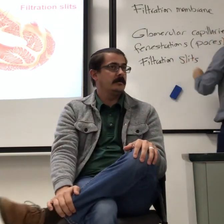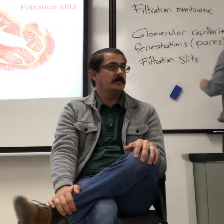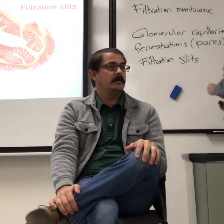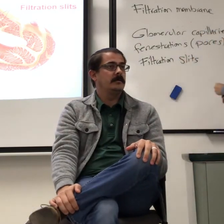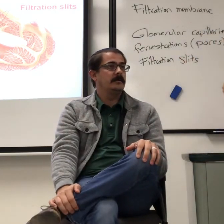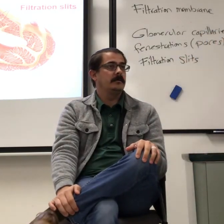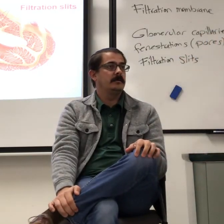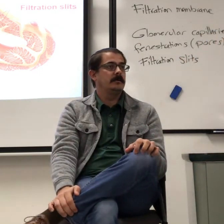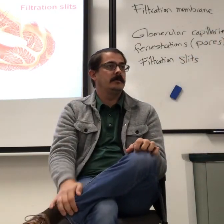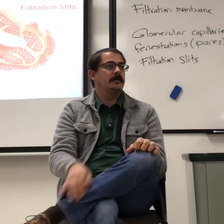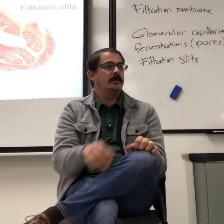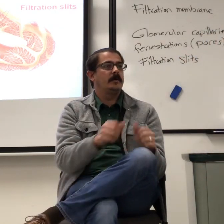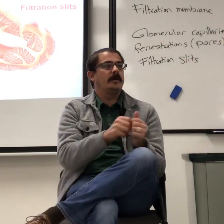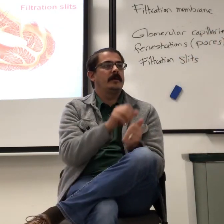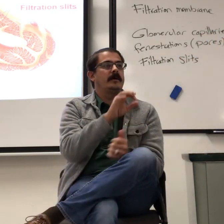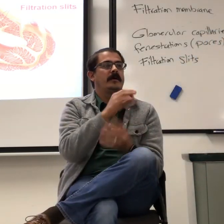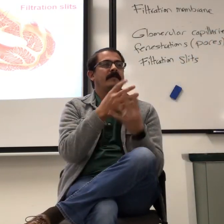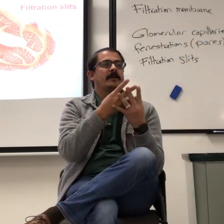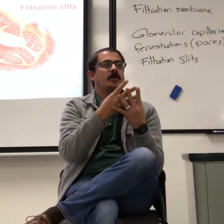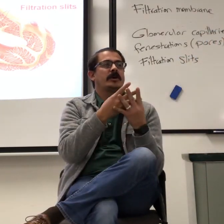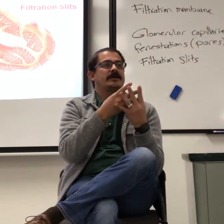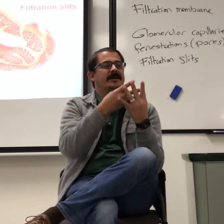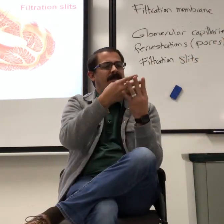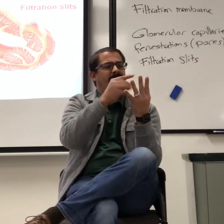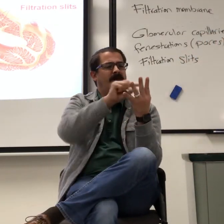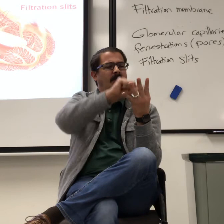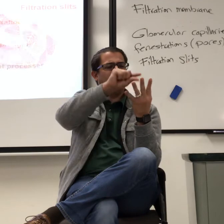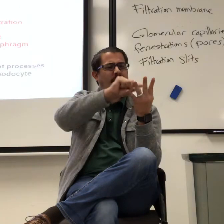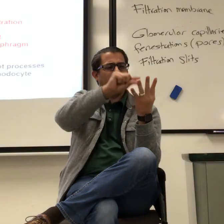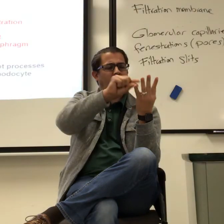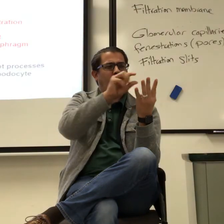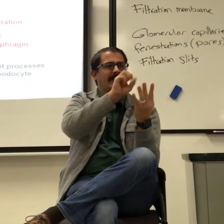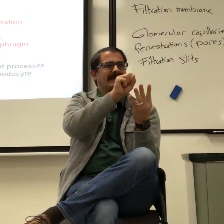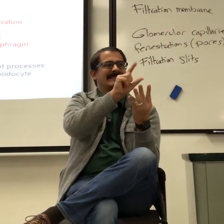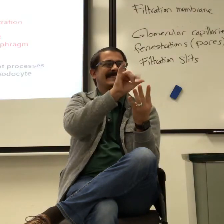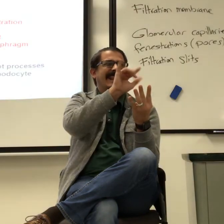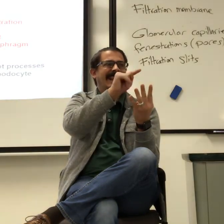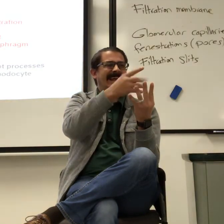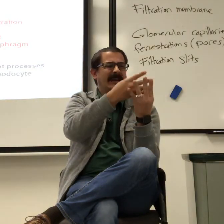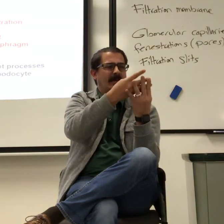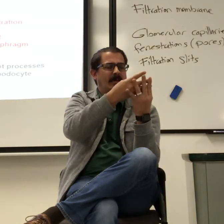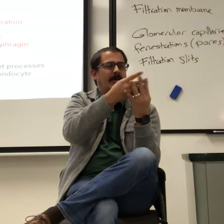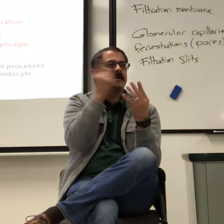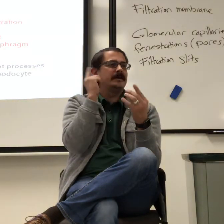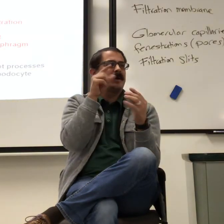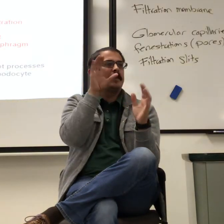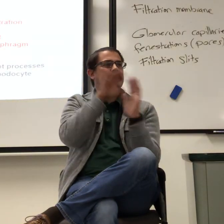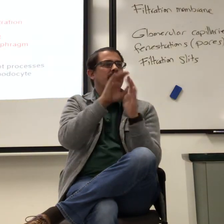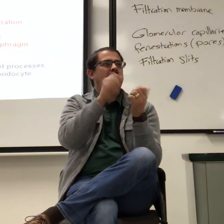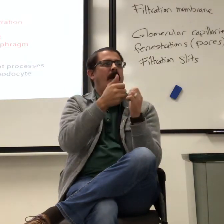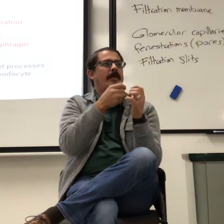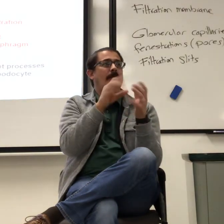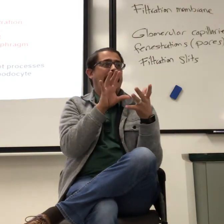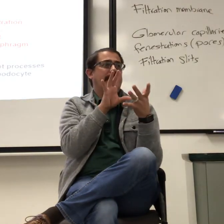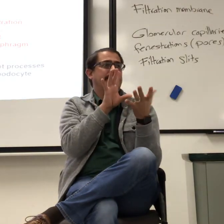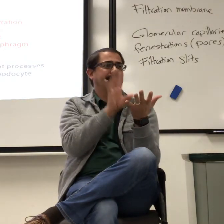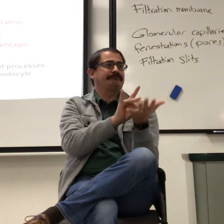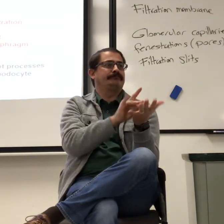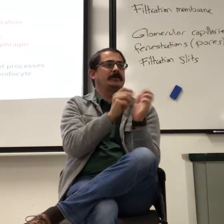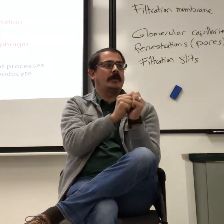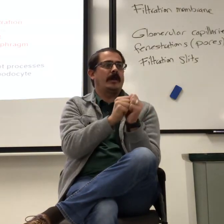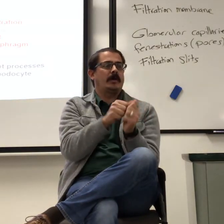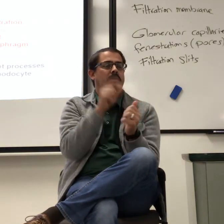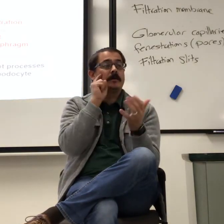the filtration slits. Here's a diagram of how they're all kind of glued together. So what you're looking at that